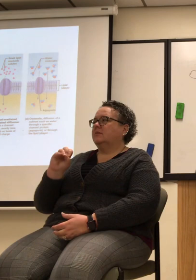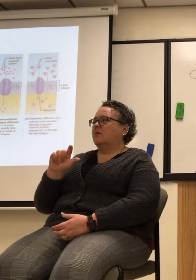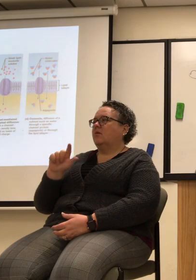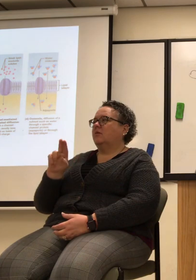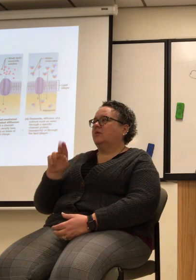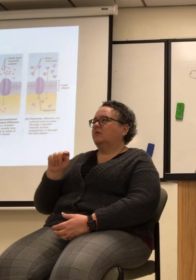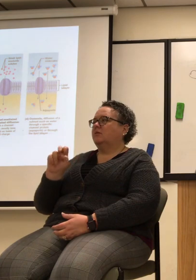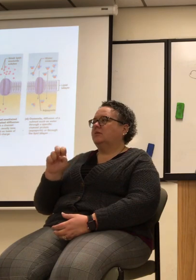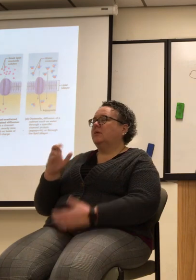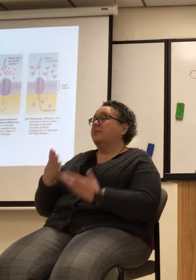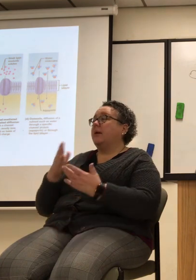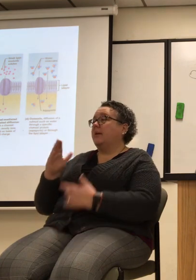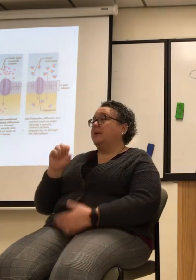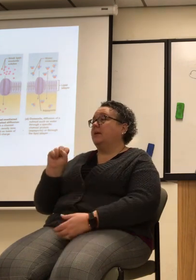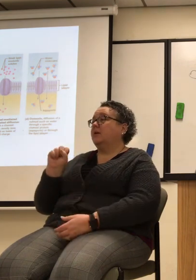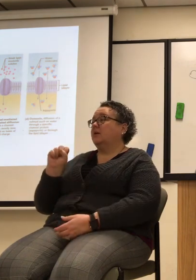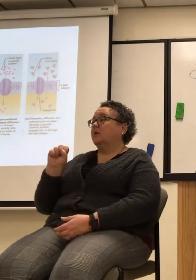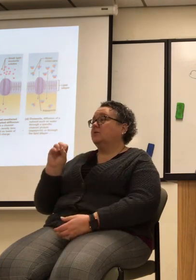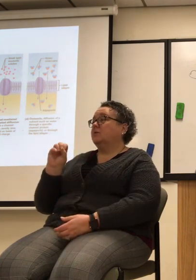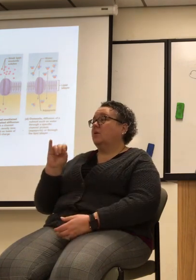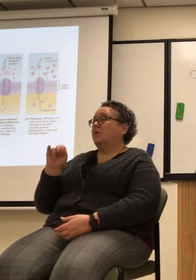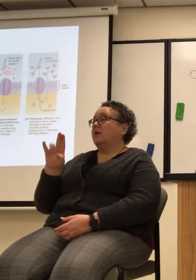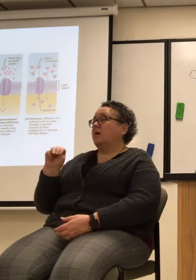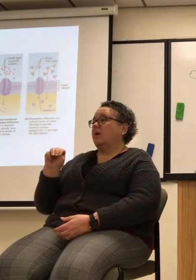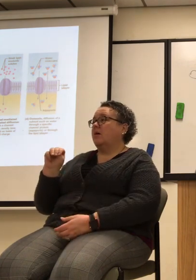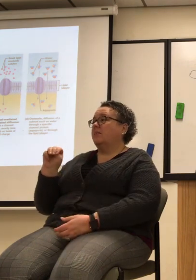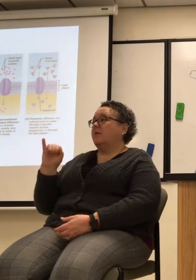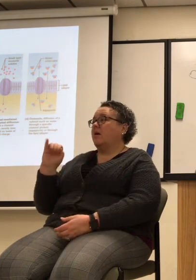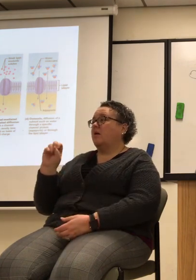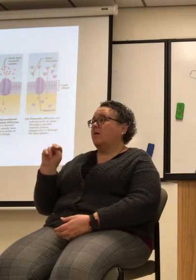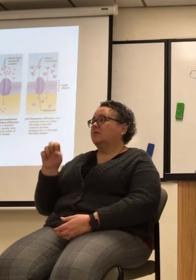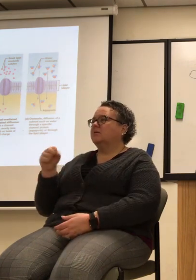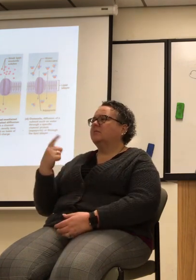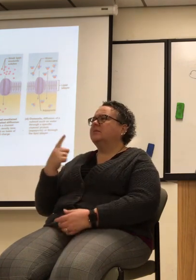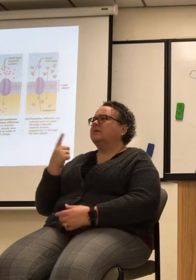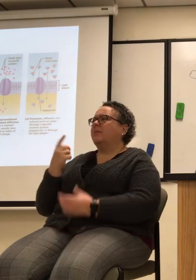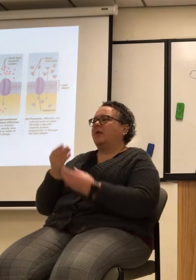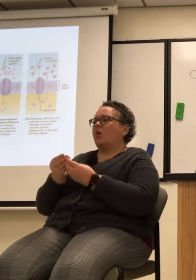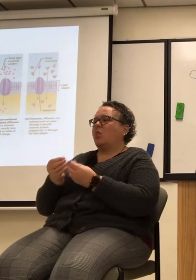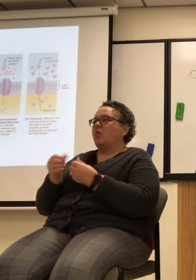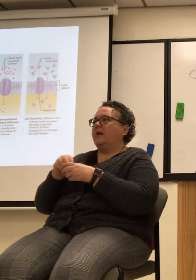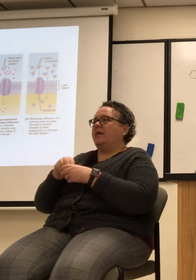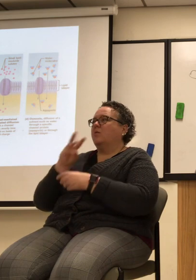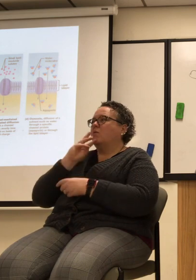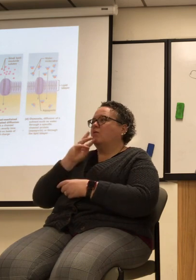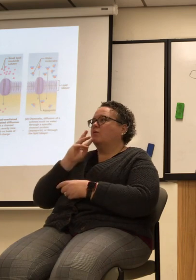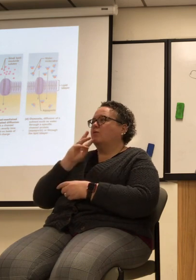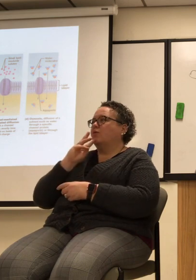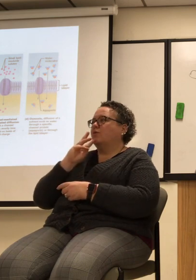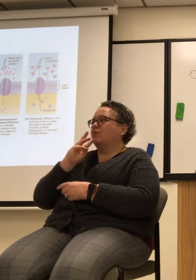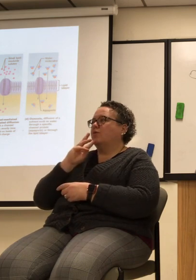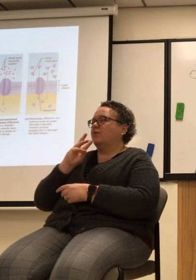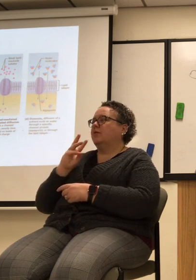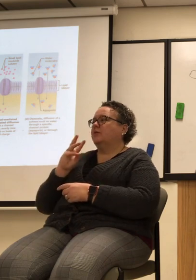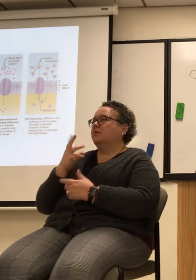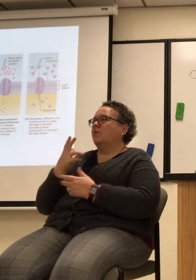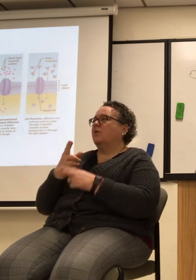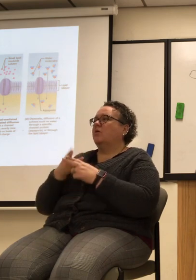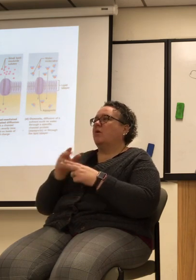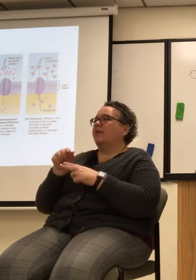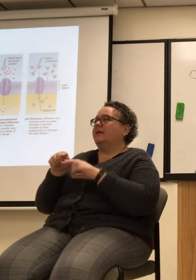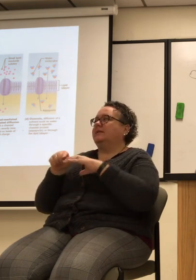Maybe it's sodium ions, I don't know. There's something dissolved in the water. Okay, on the let's call this